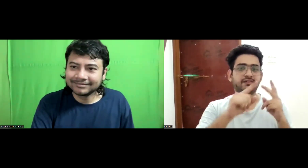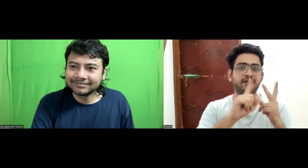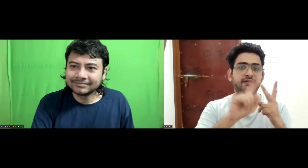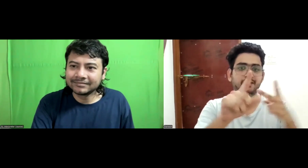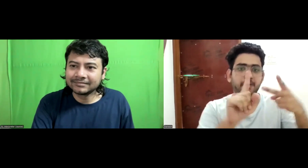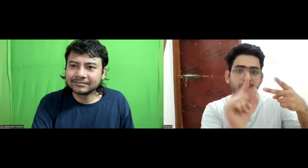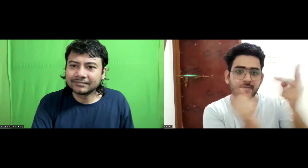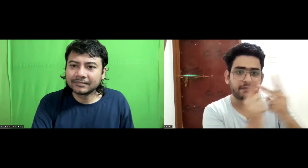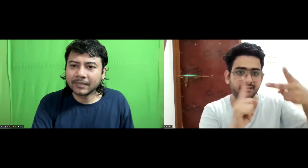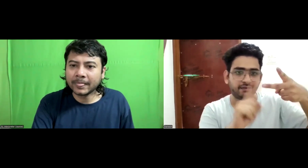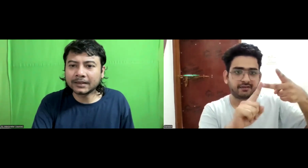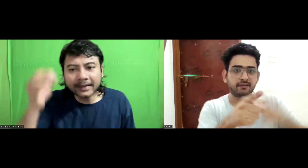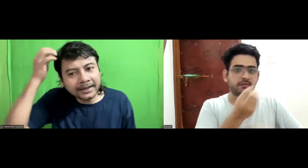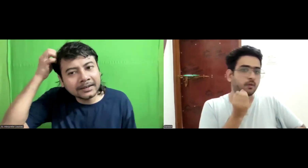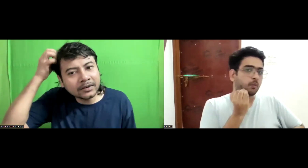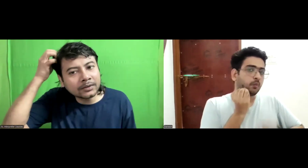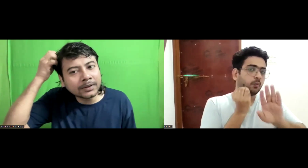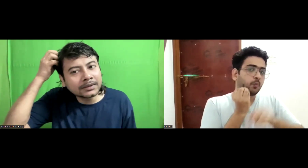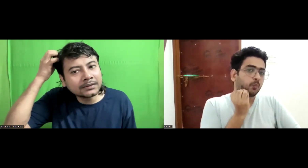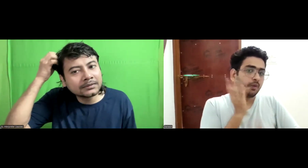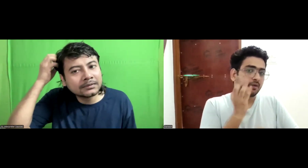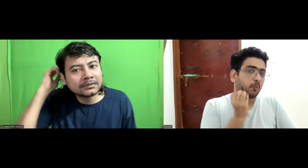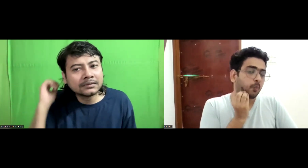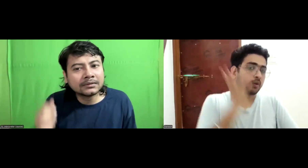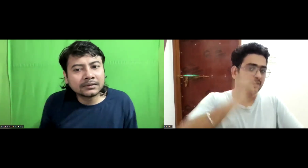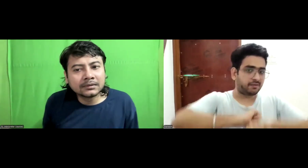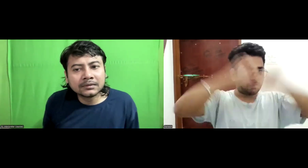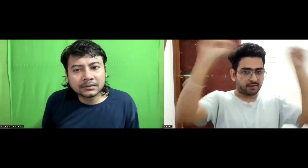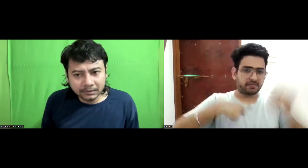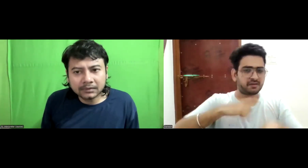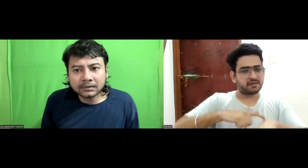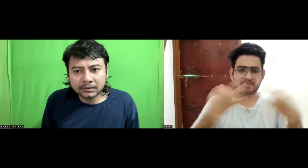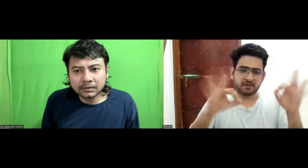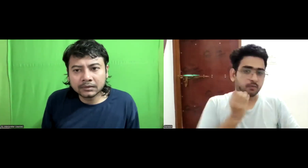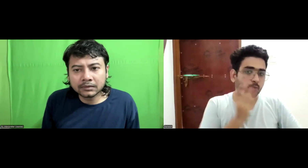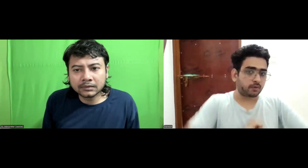Hare Krishna. The second thing also, Mataji. Okay.